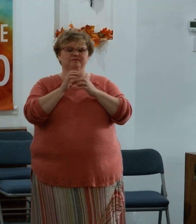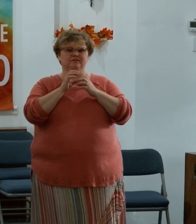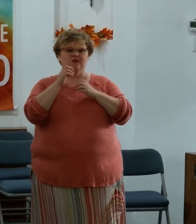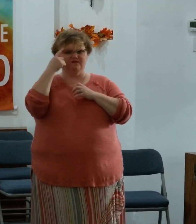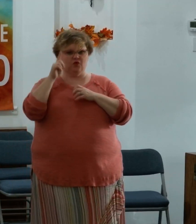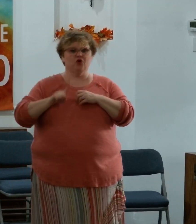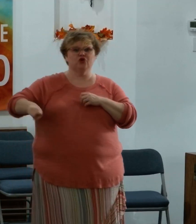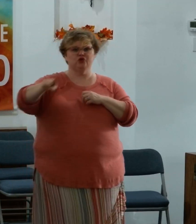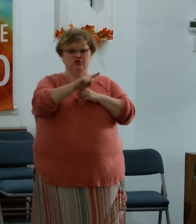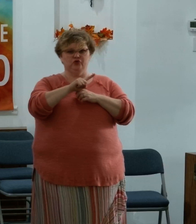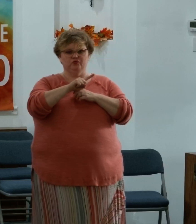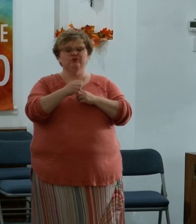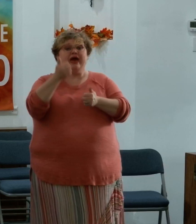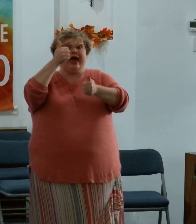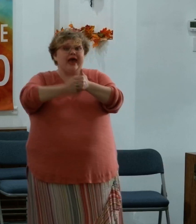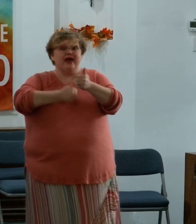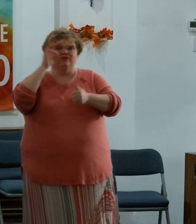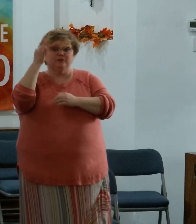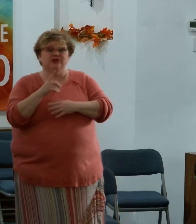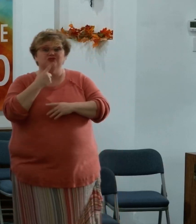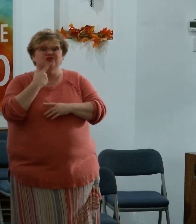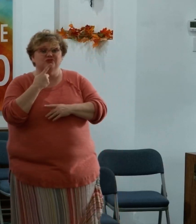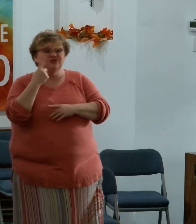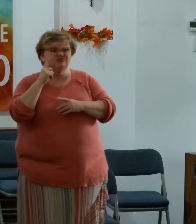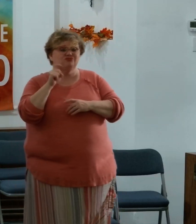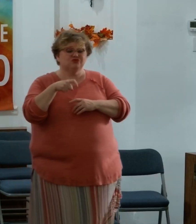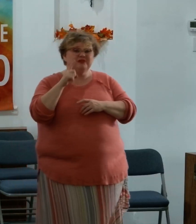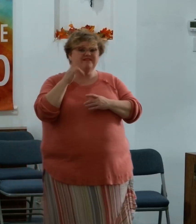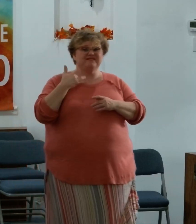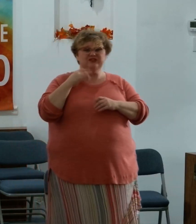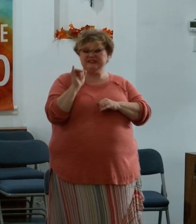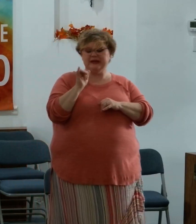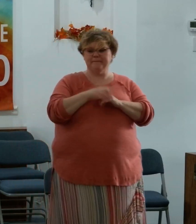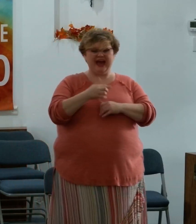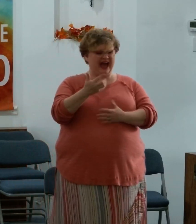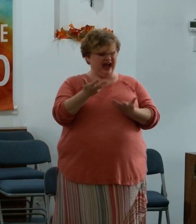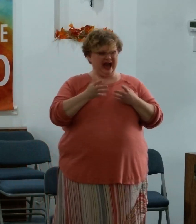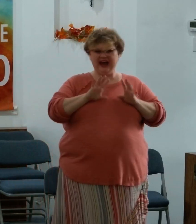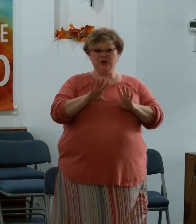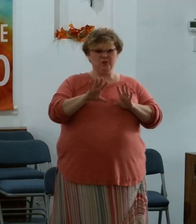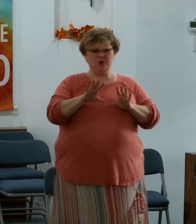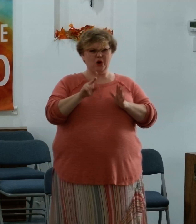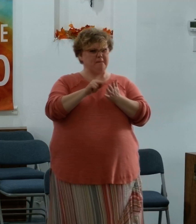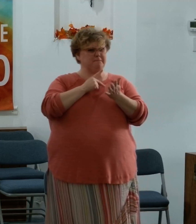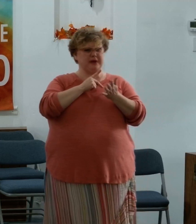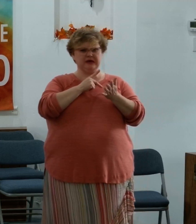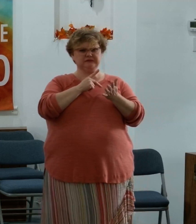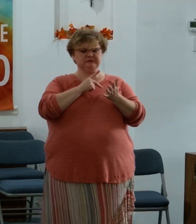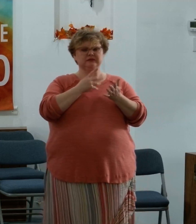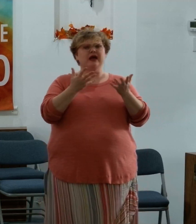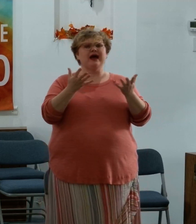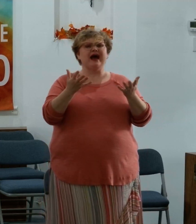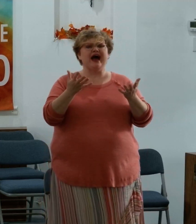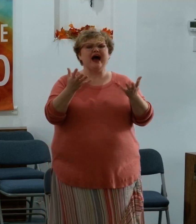ought to feel that way. I'm not coming here to look for a paycheck. I'm coming here to hopefully do something that will bring somebody to